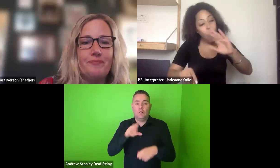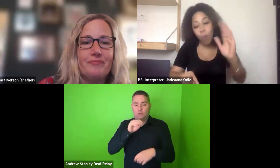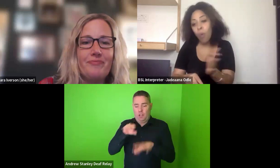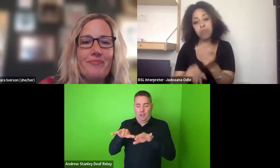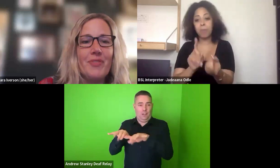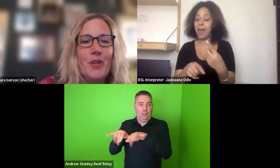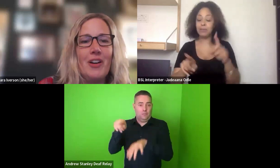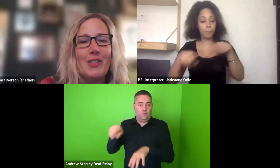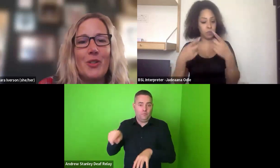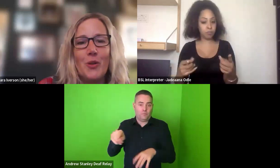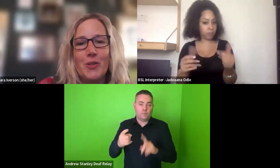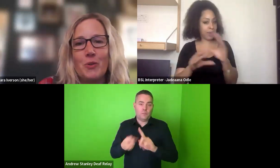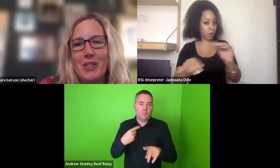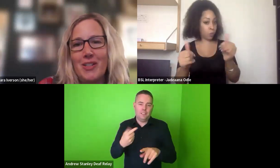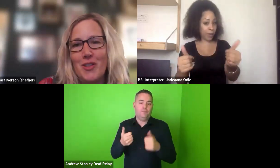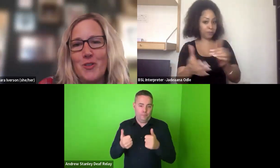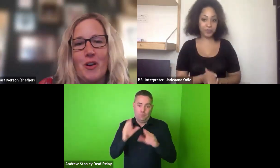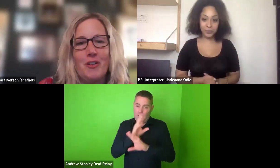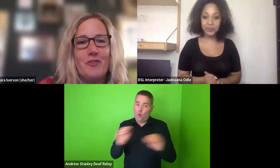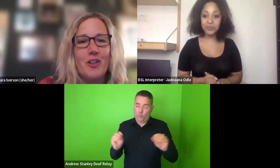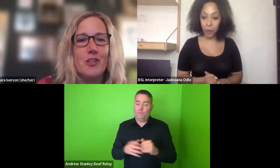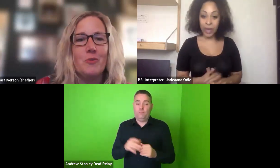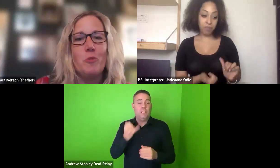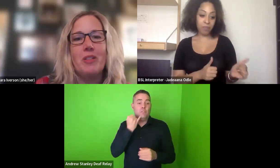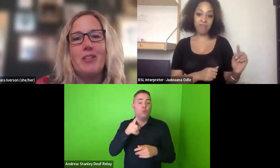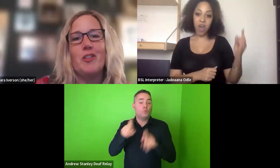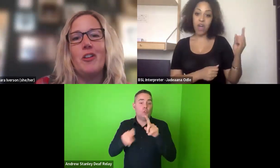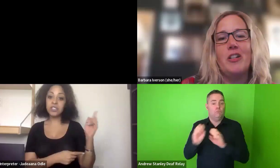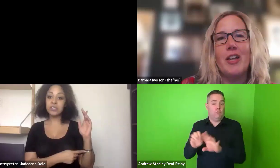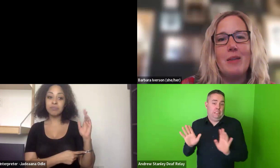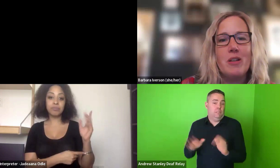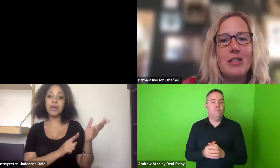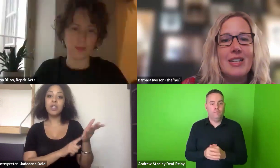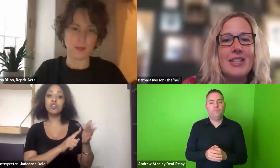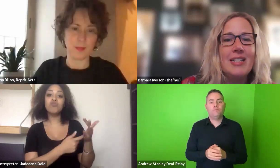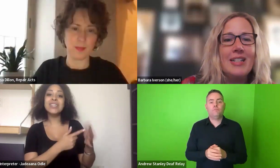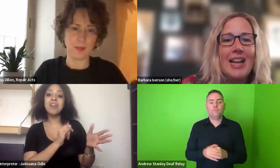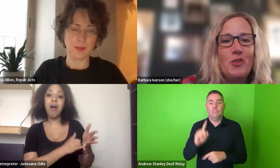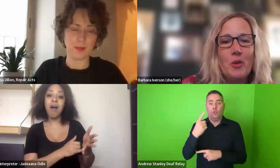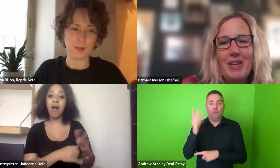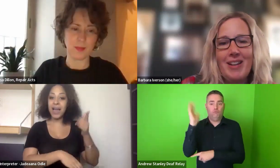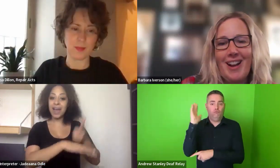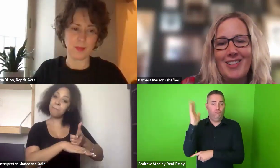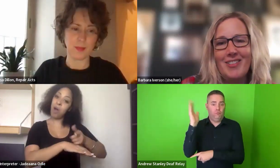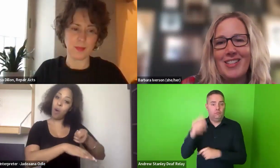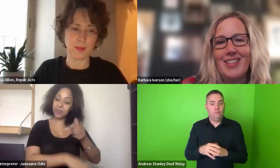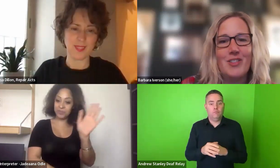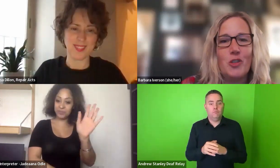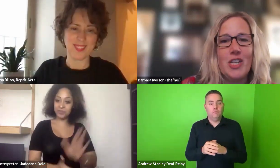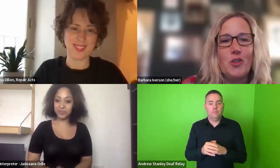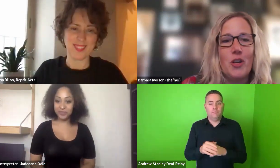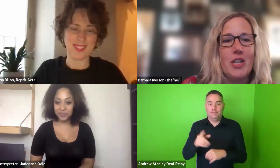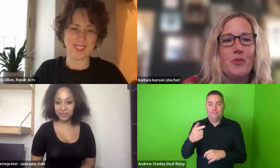try. All right, so Teresa, you are first. Would you please turn on your camera and join me here? Hi,